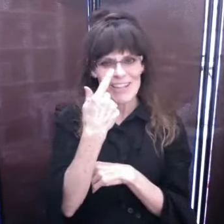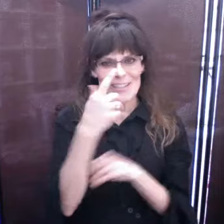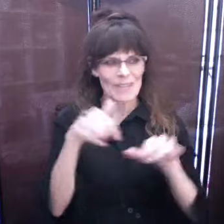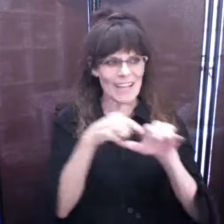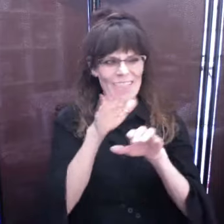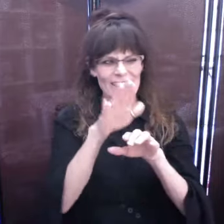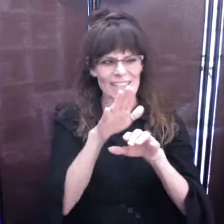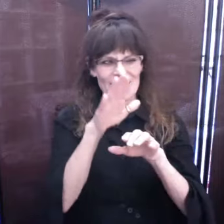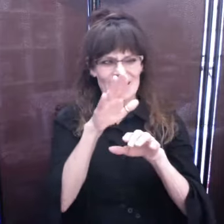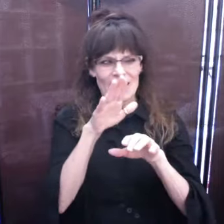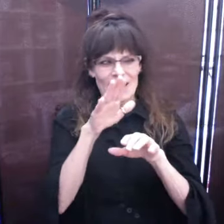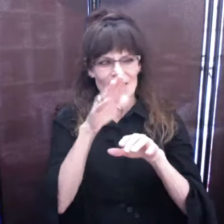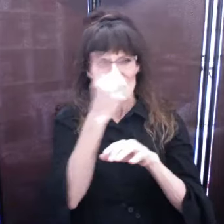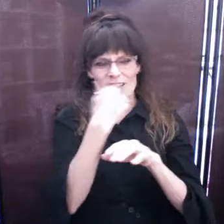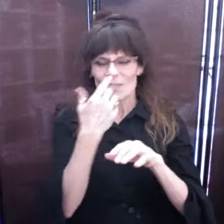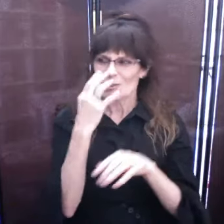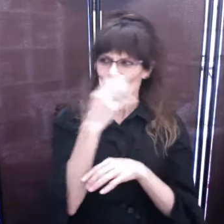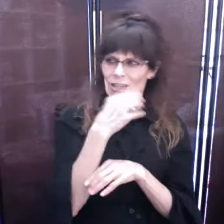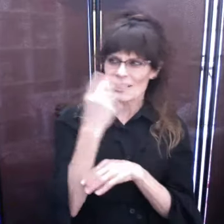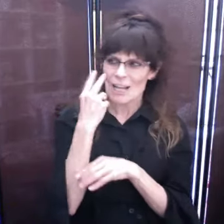strangest sensation, and I saw the joy,